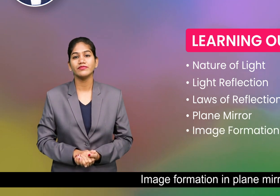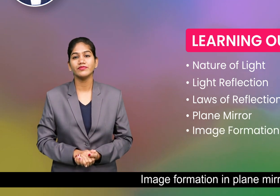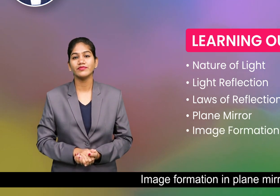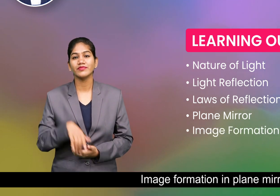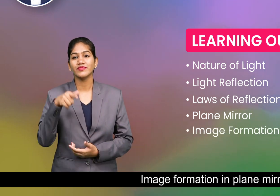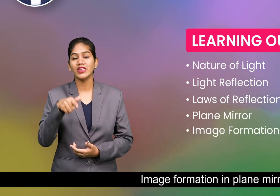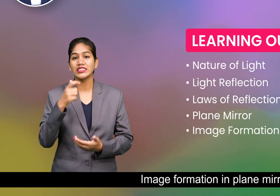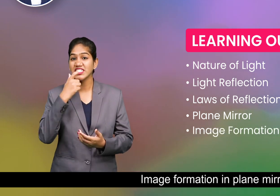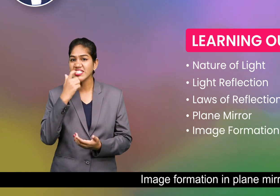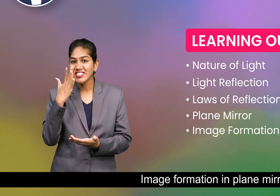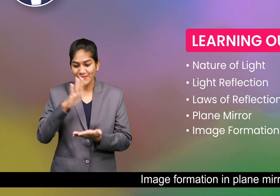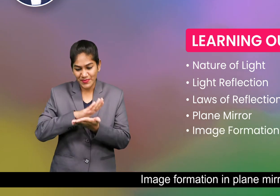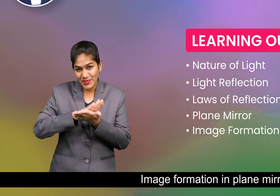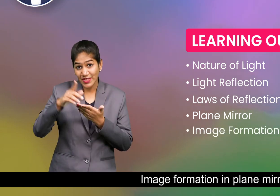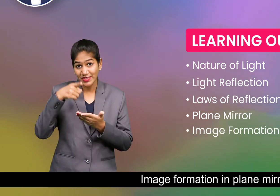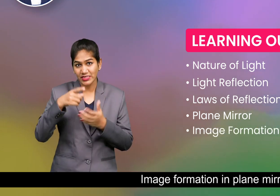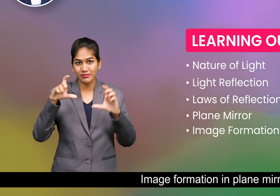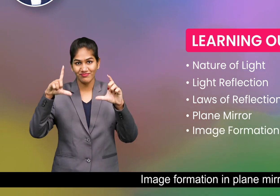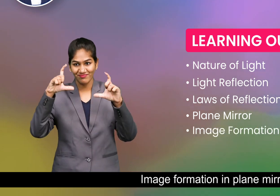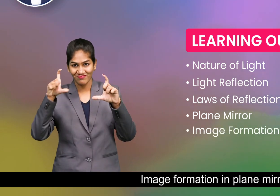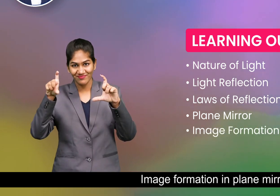image formation in plane mirror.